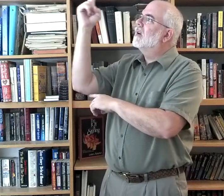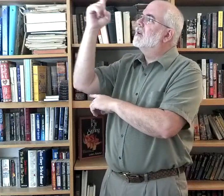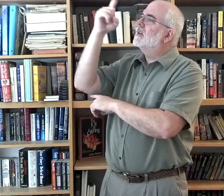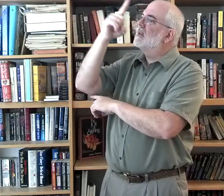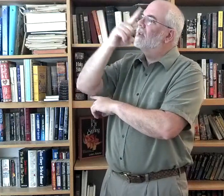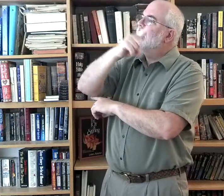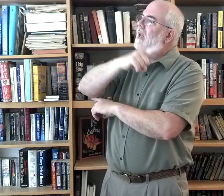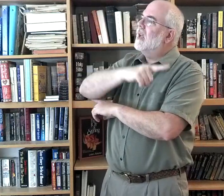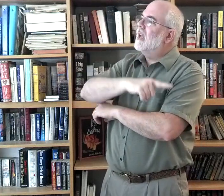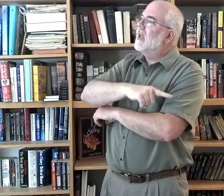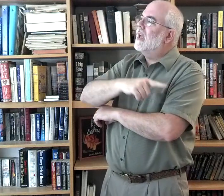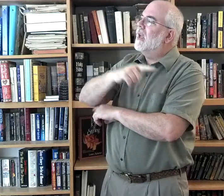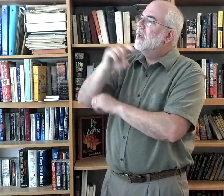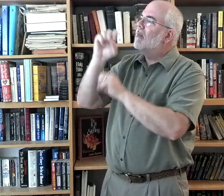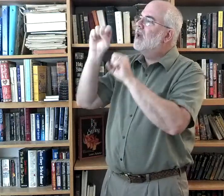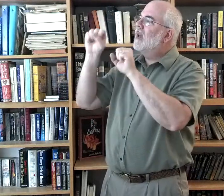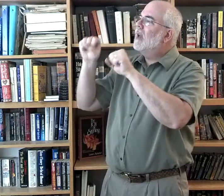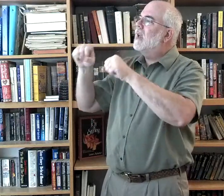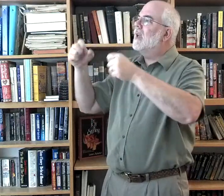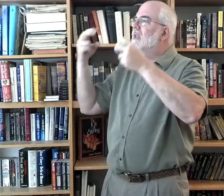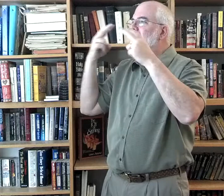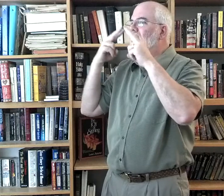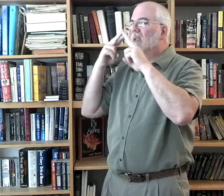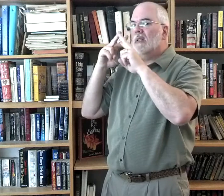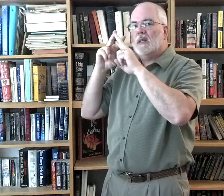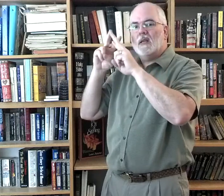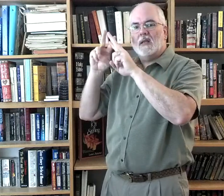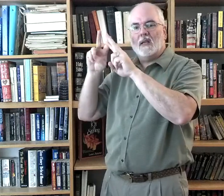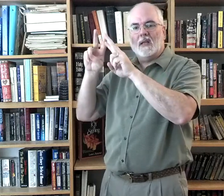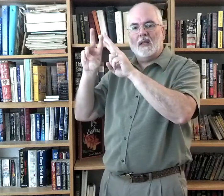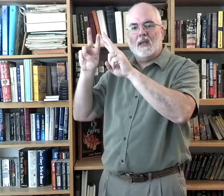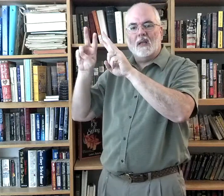one day may see.